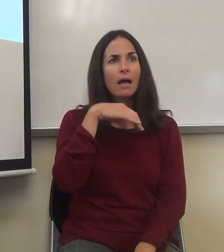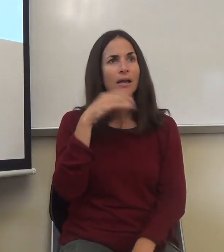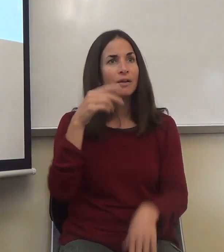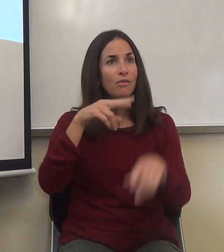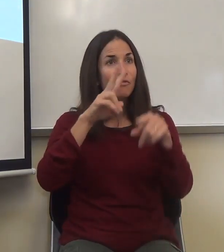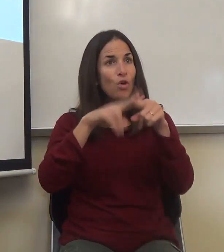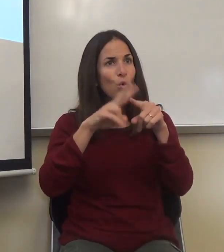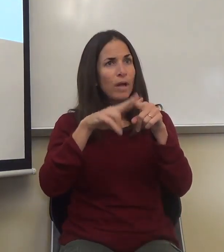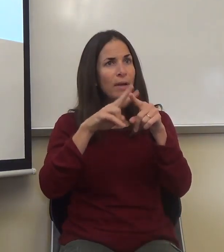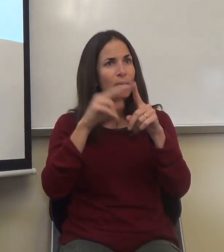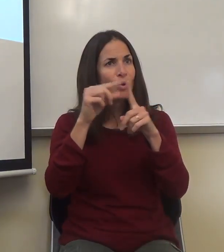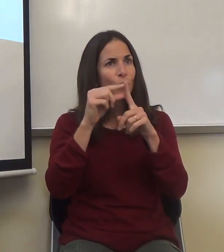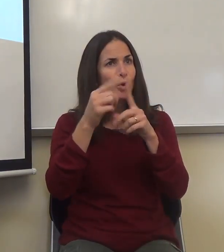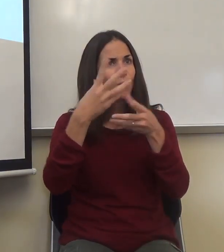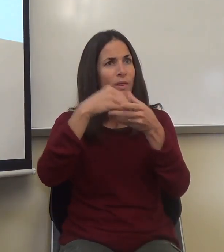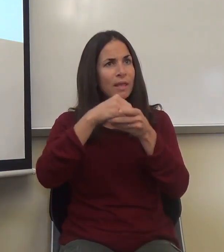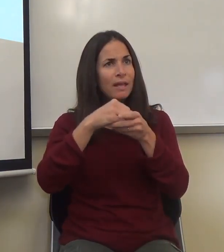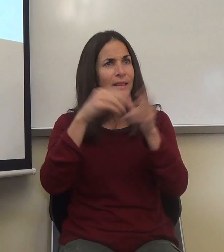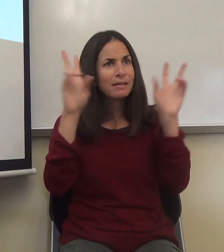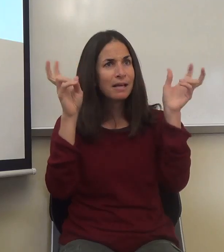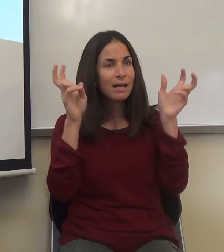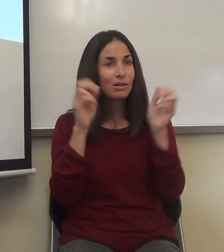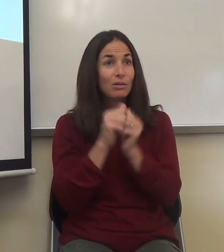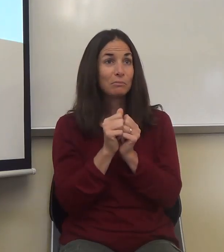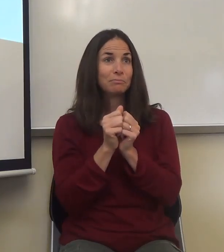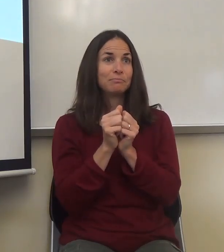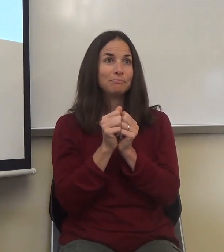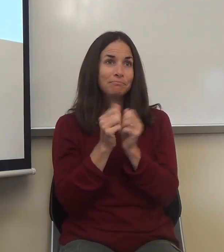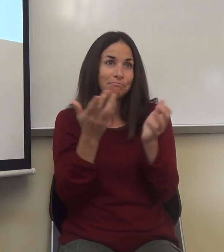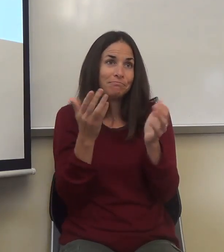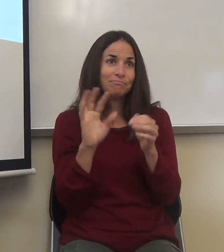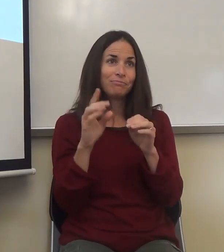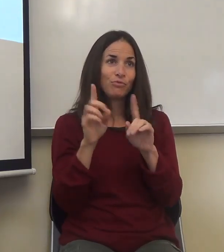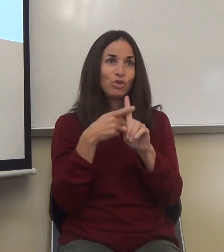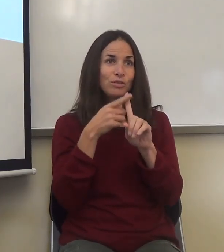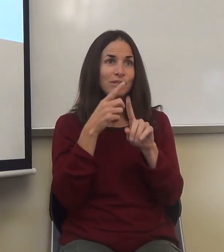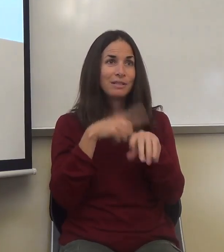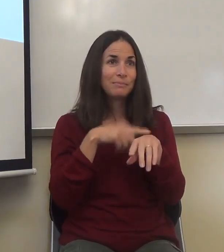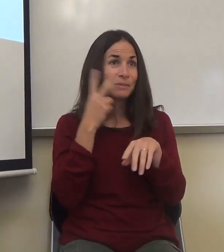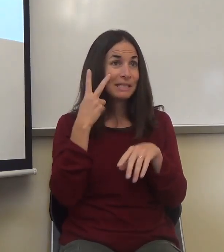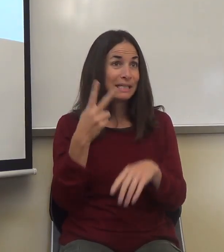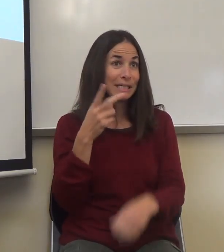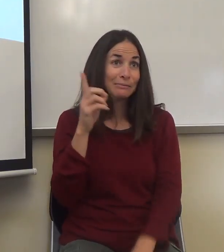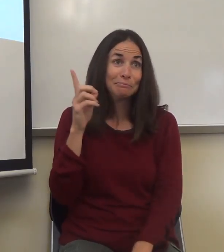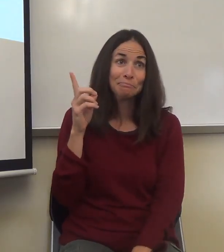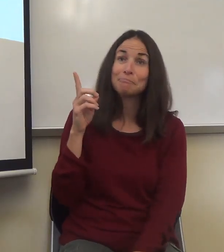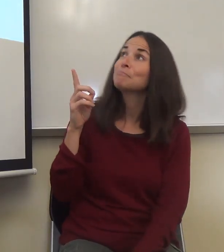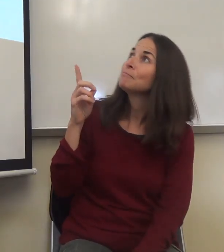pointed out to them, did you read the directions? They're like, oh, okay, all right.